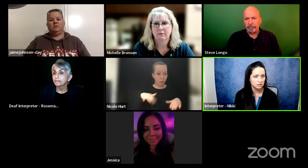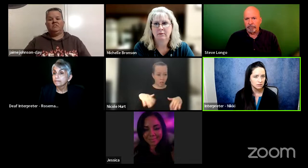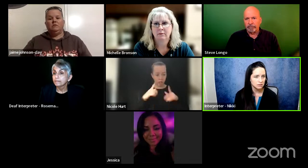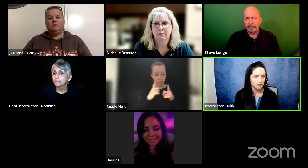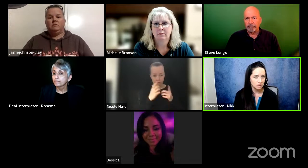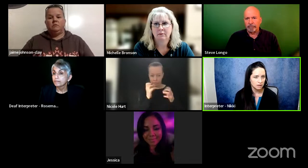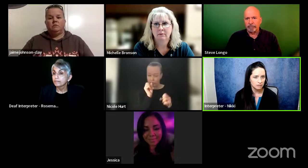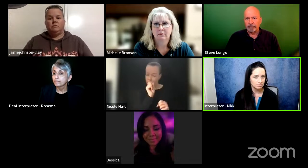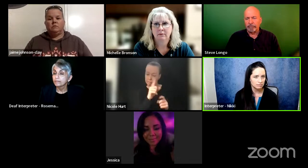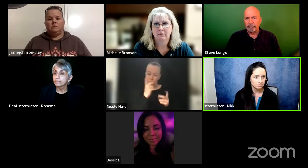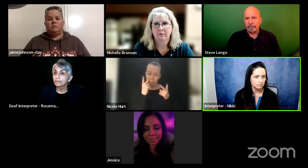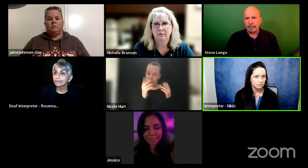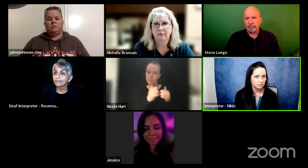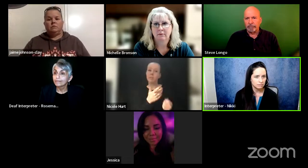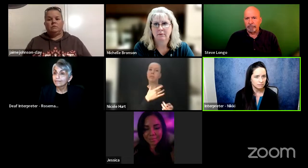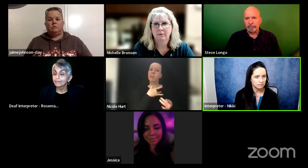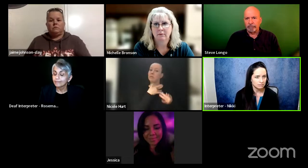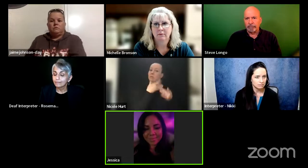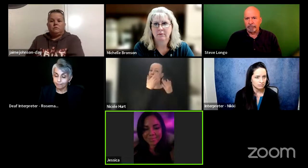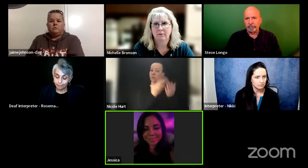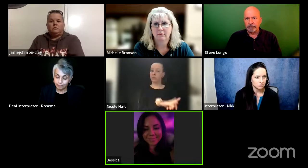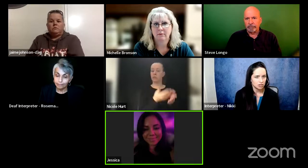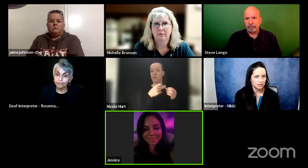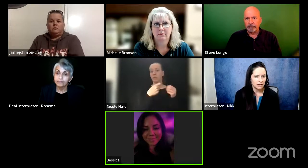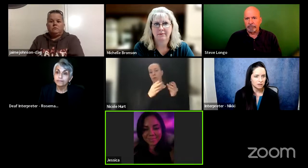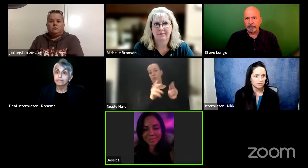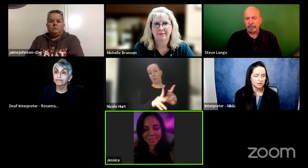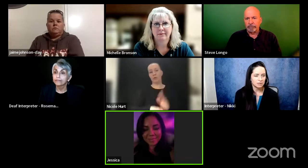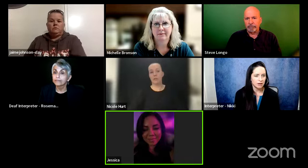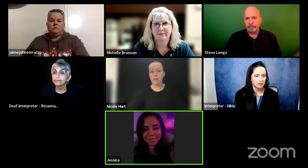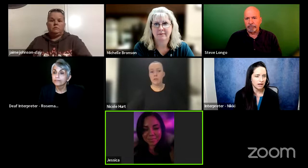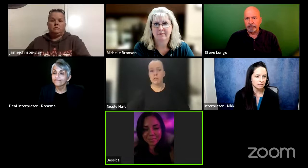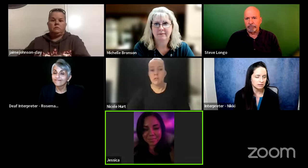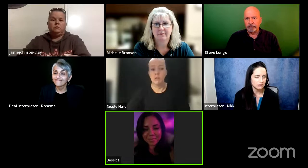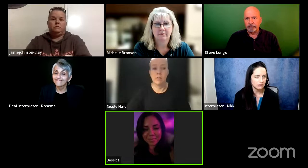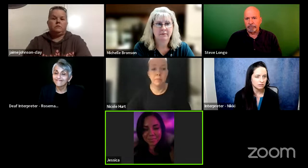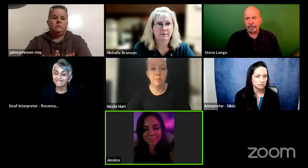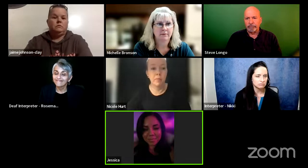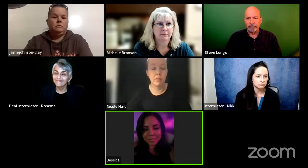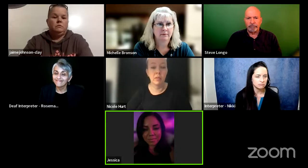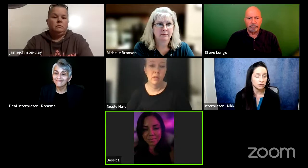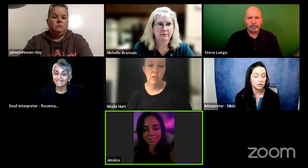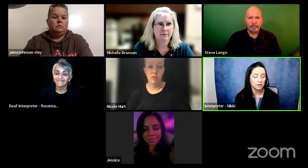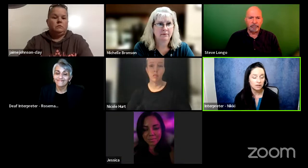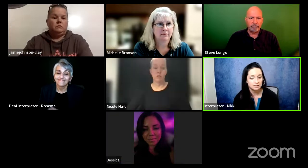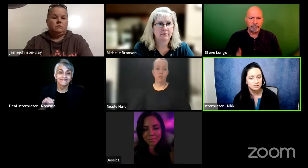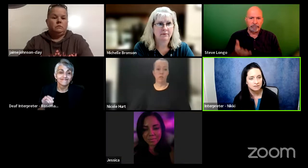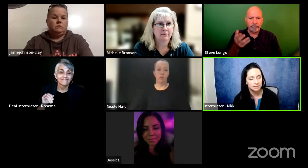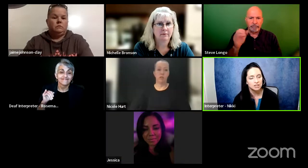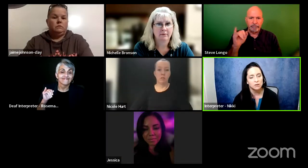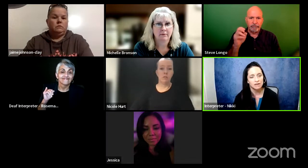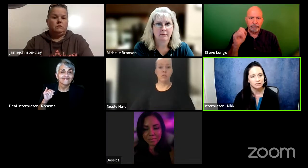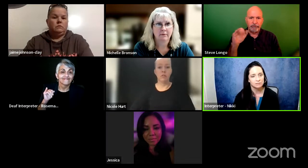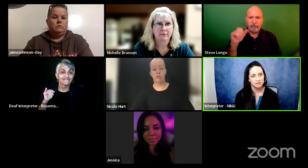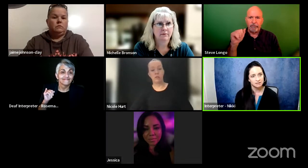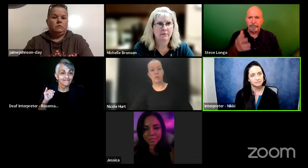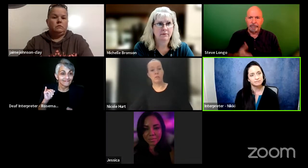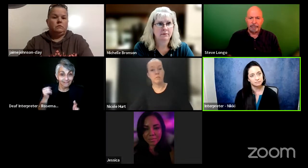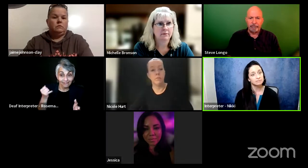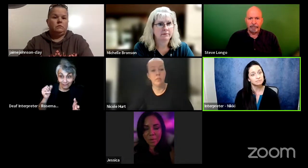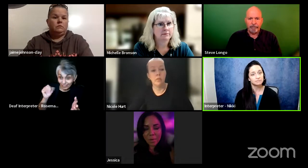individuals. I'm just curious how you feel about that, voting on somebody you haven't